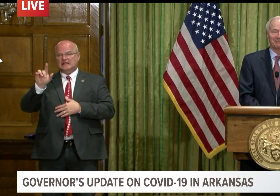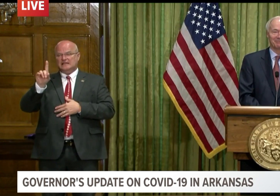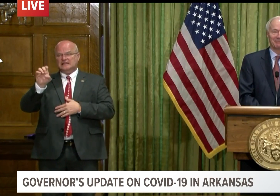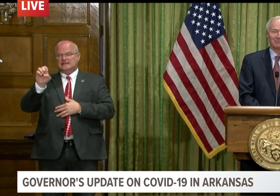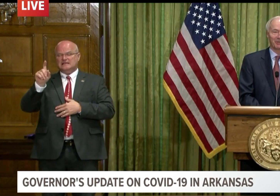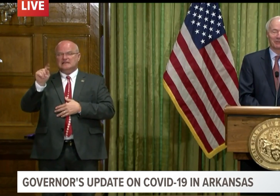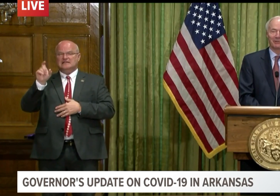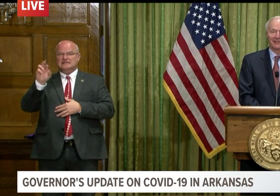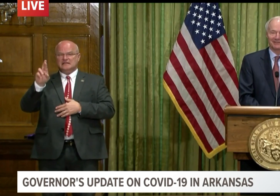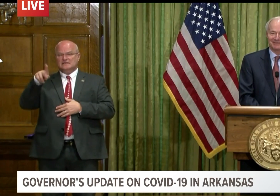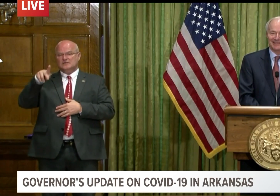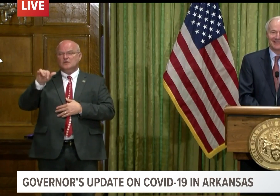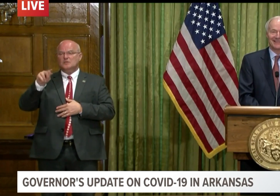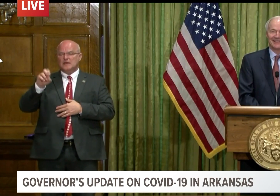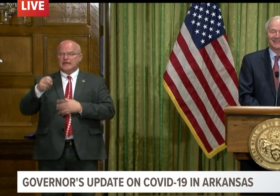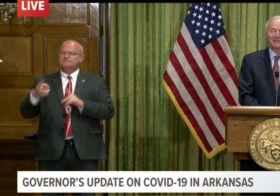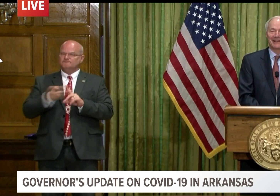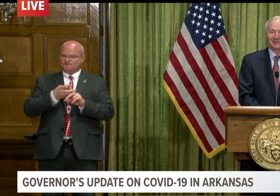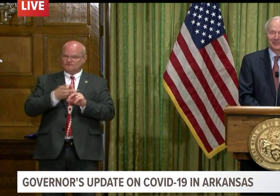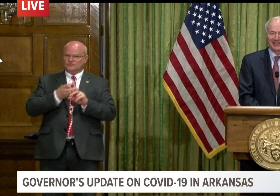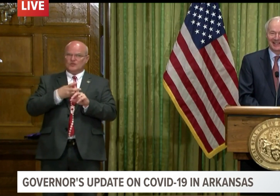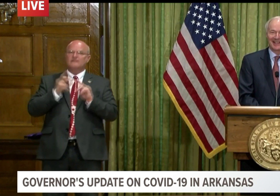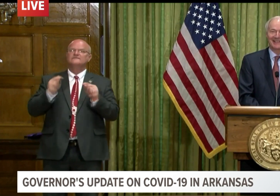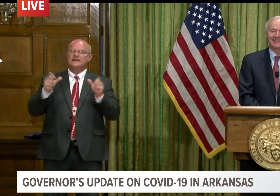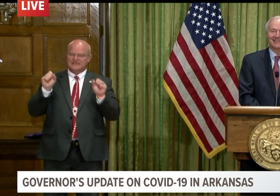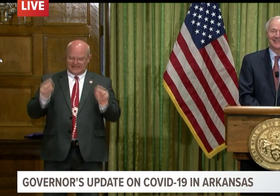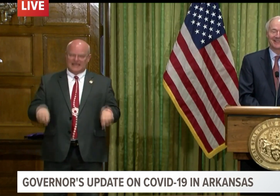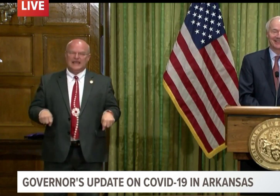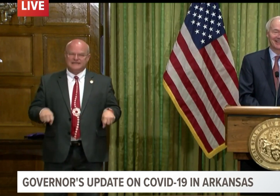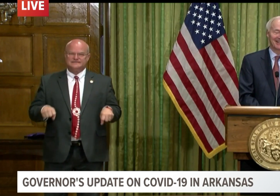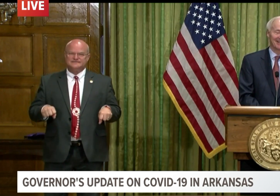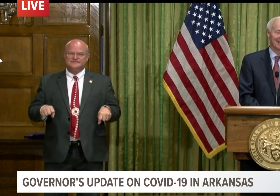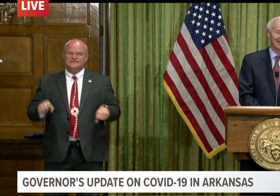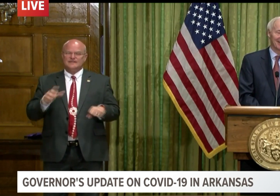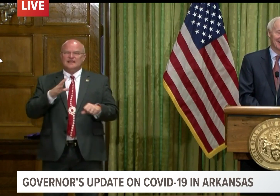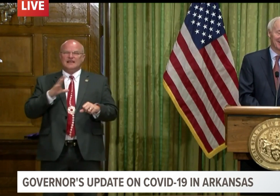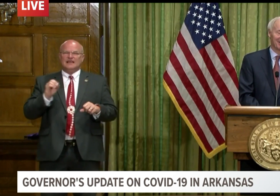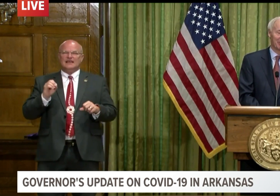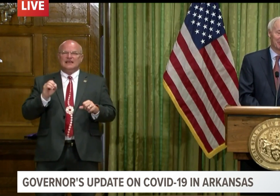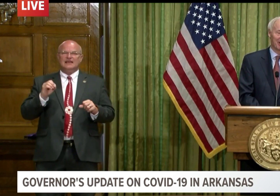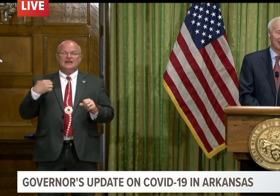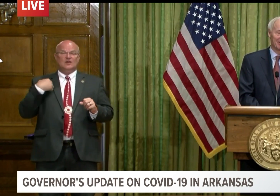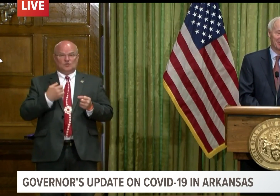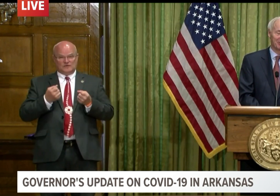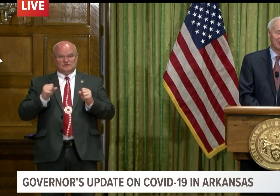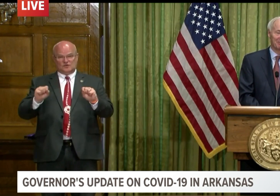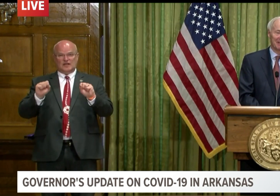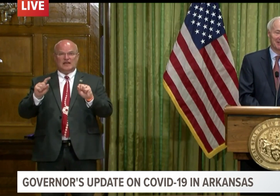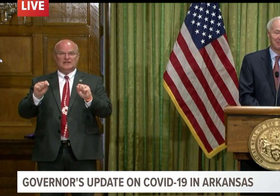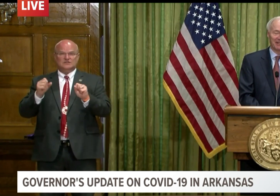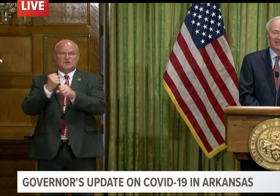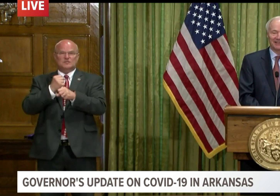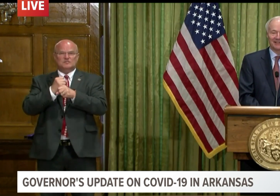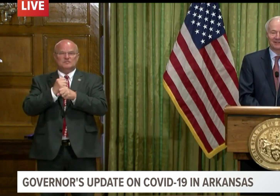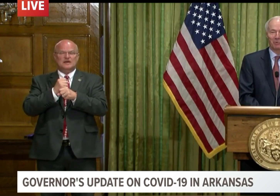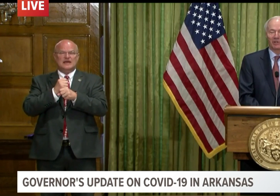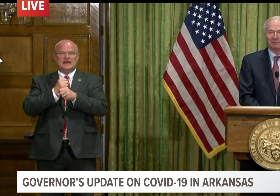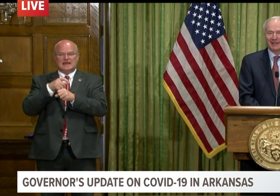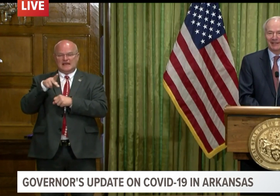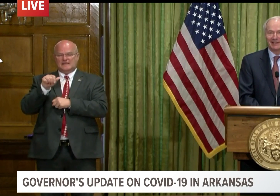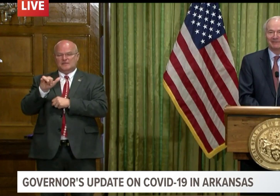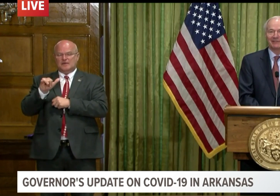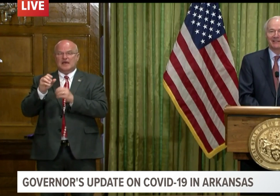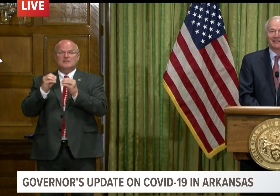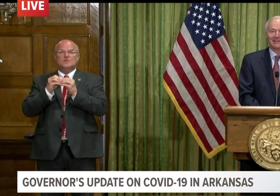are recruiting as fast as they can, and we've tried to make the pay